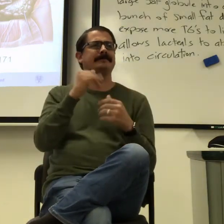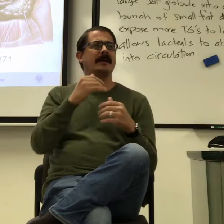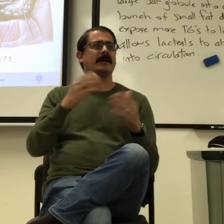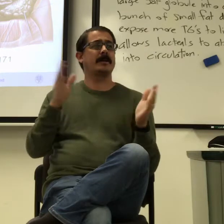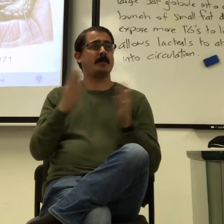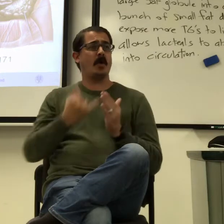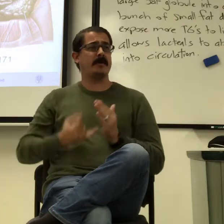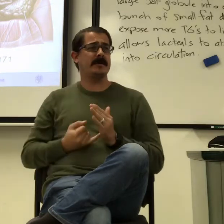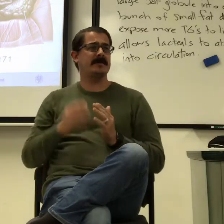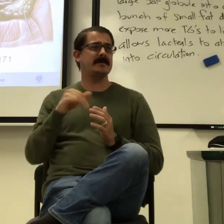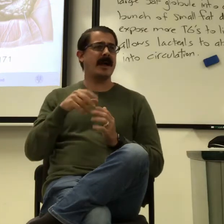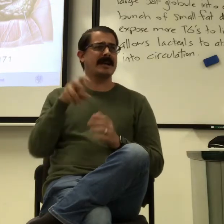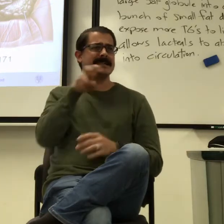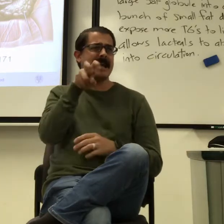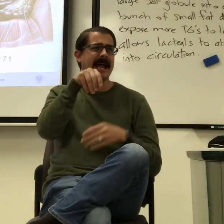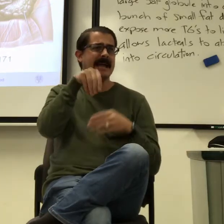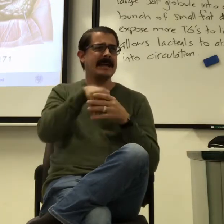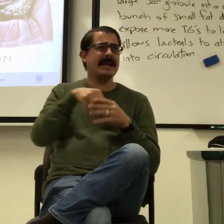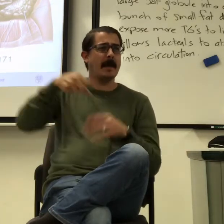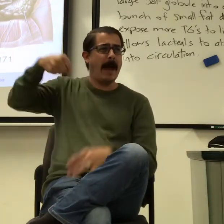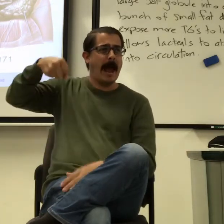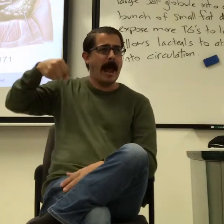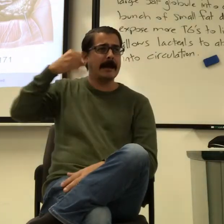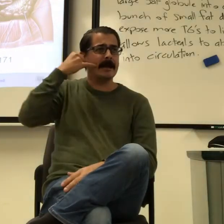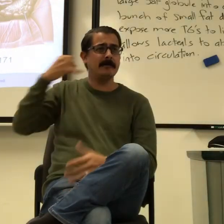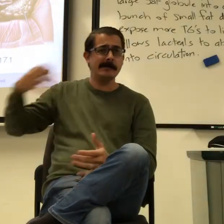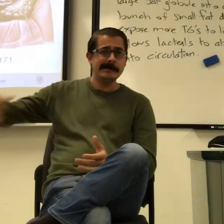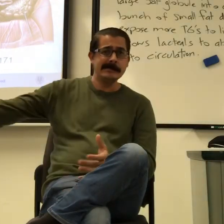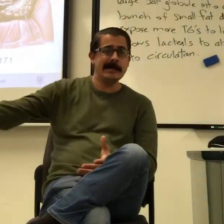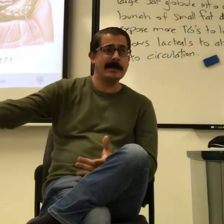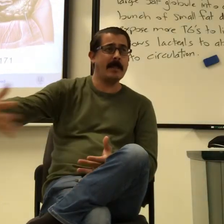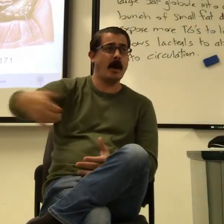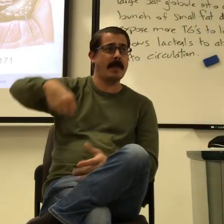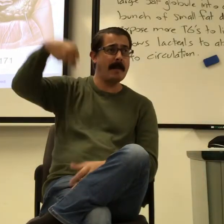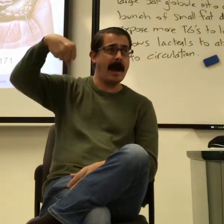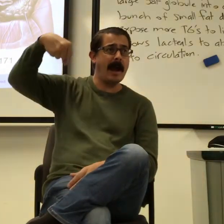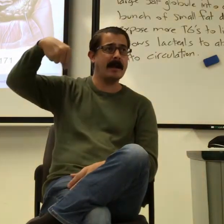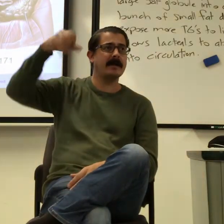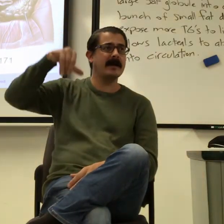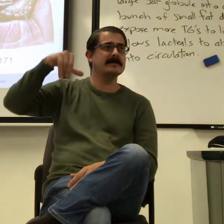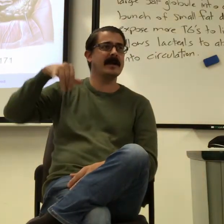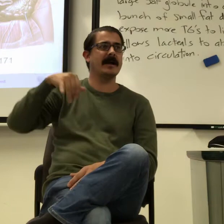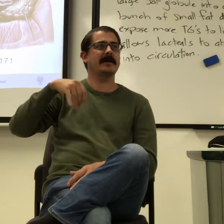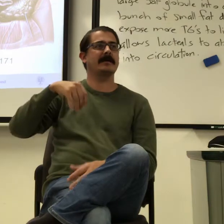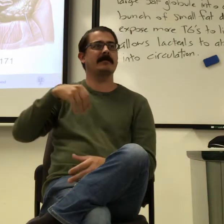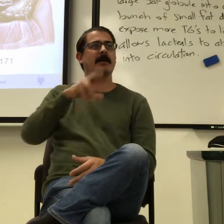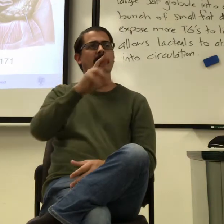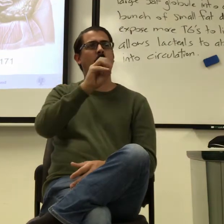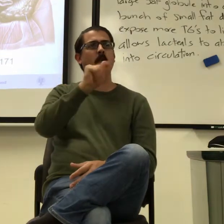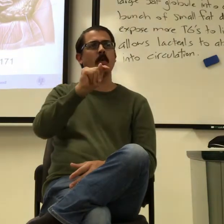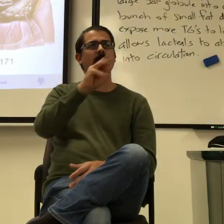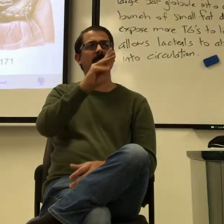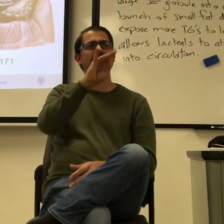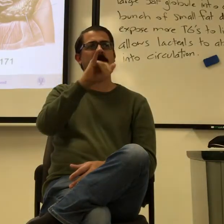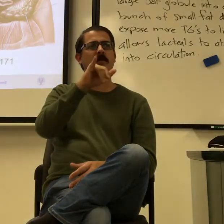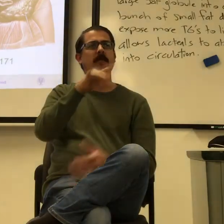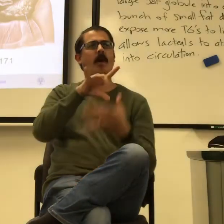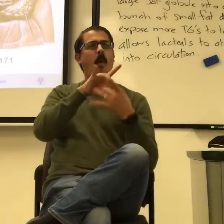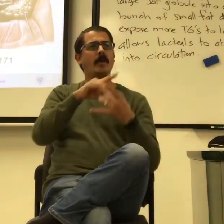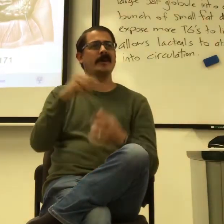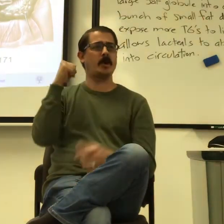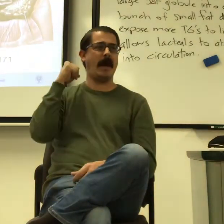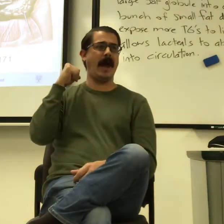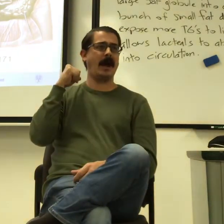intestines being a python in a cloth bag, and if you gather up the cloth bag, that's like the root of the mesentery that holds it to the back body